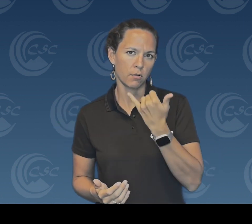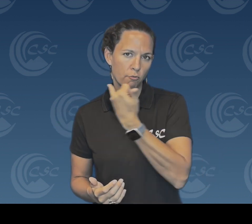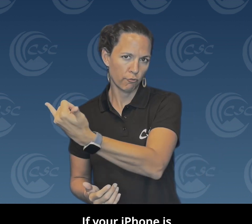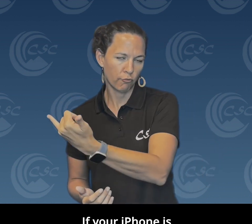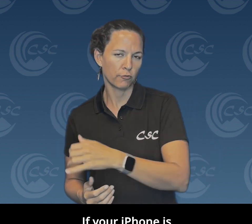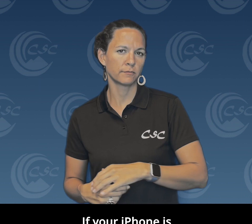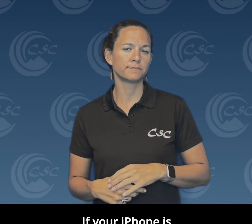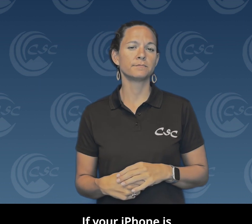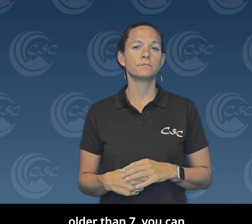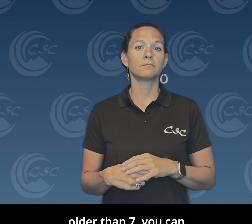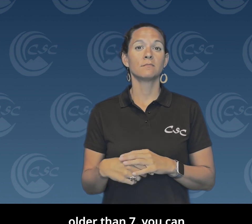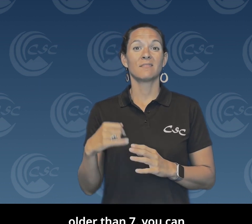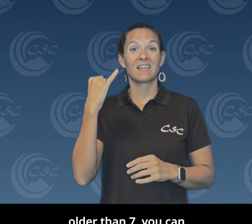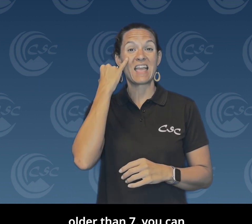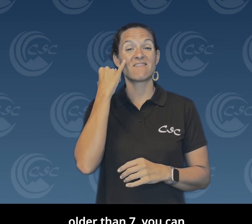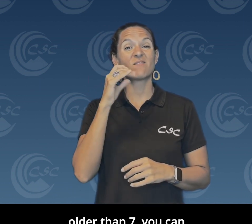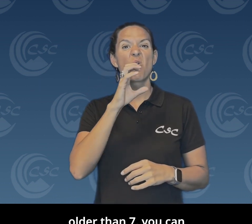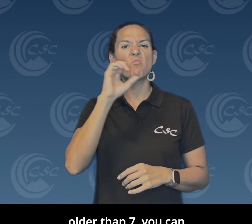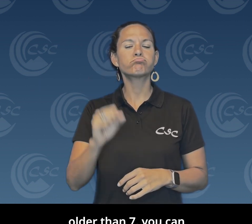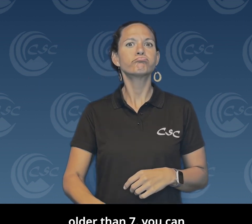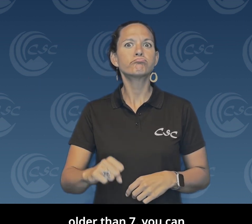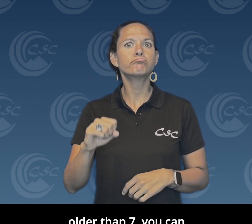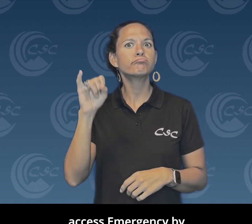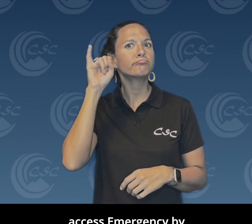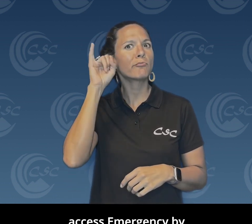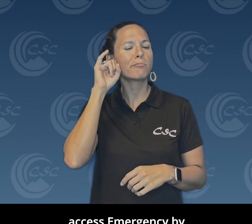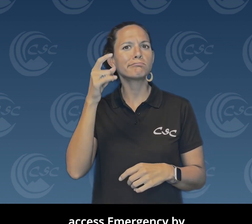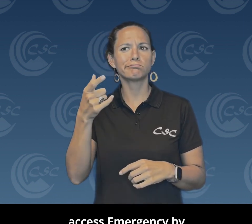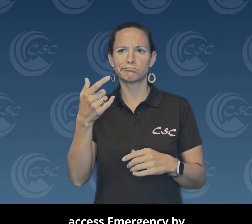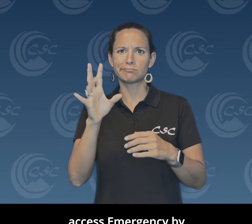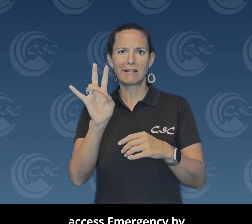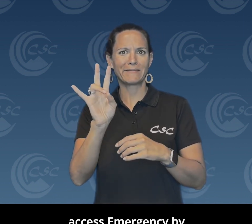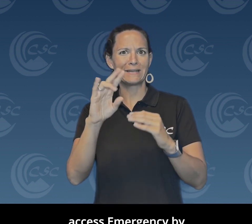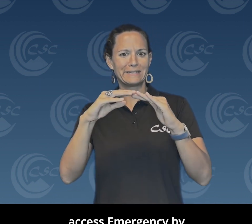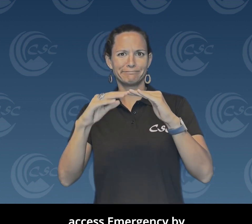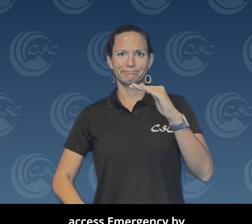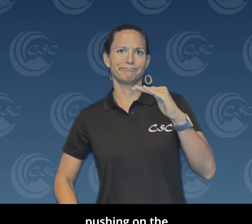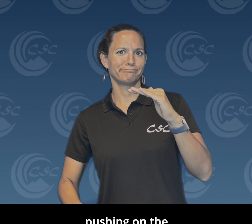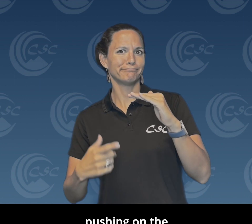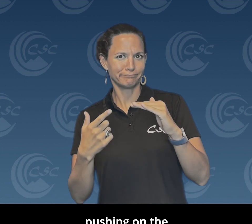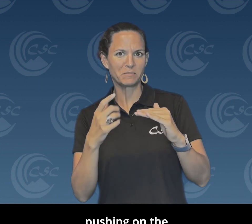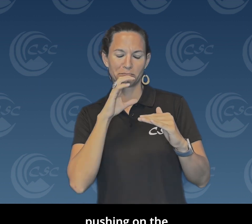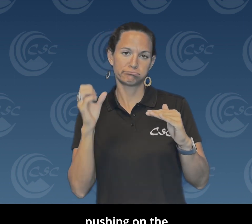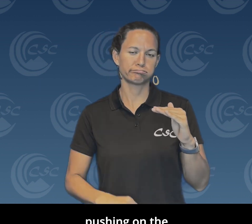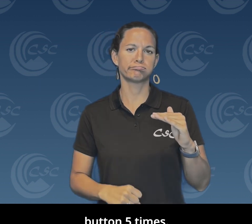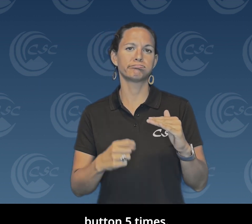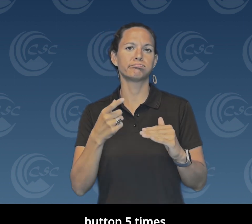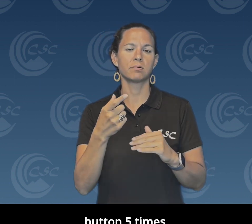If your iPhone is older than 7, you can access emergency by pushing on the button